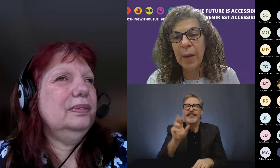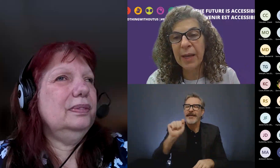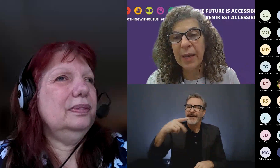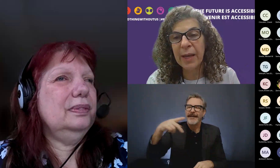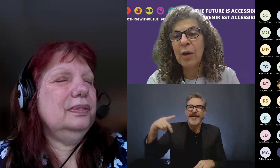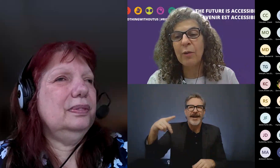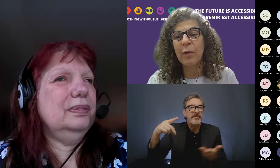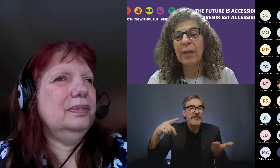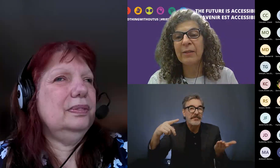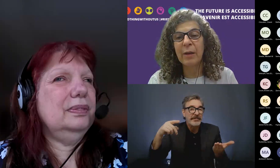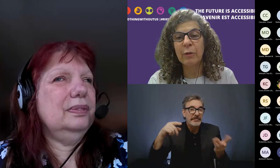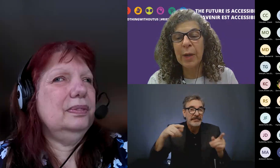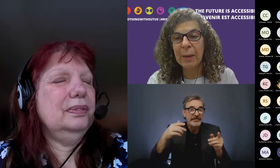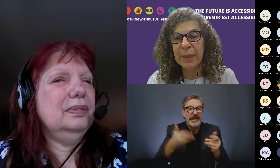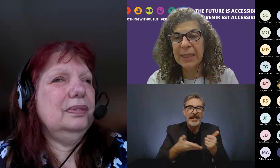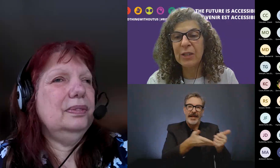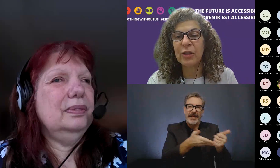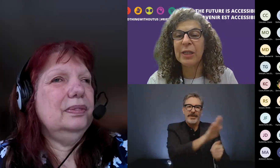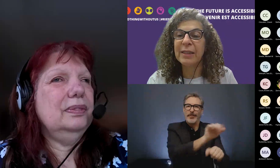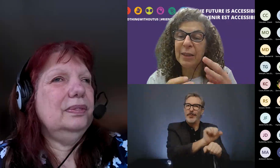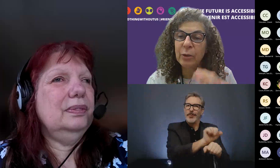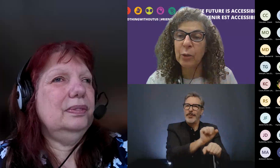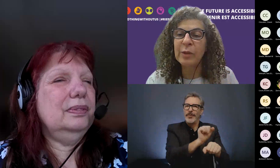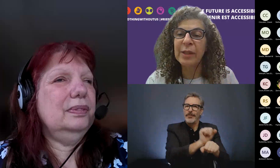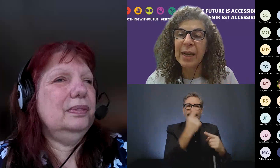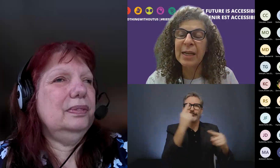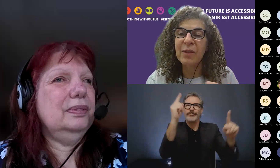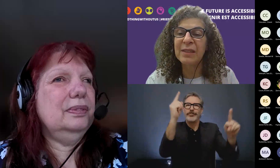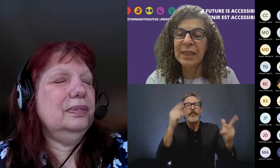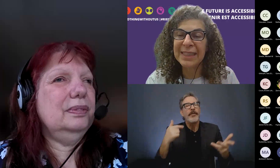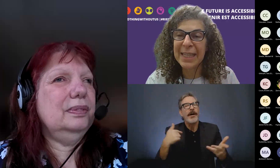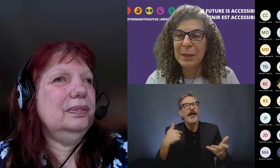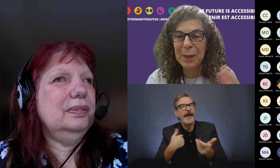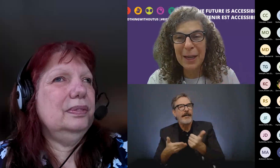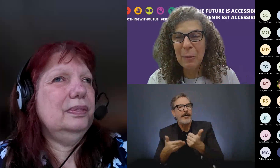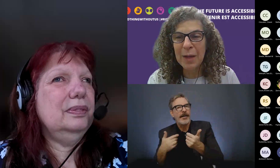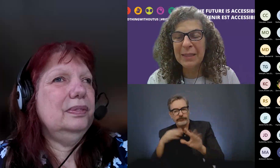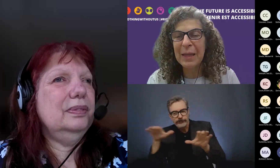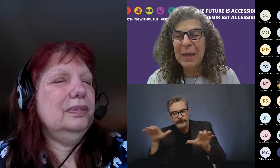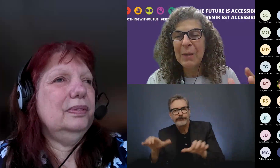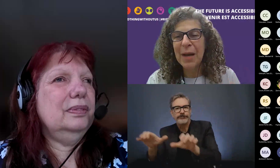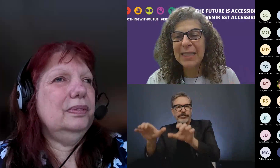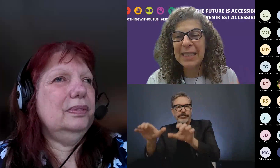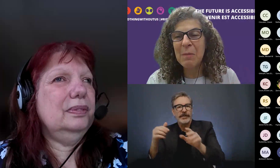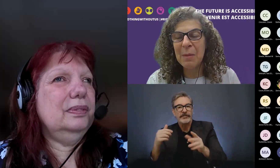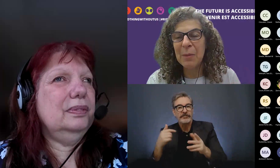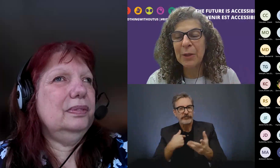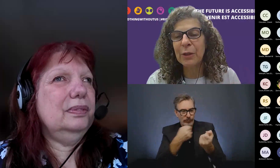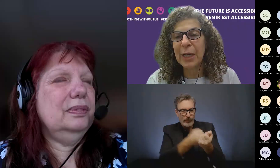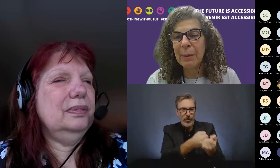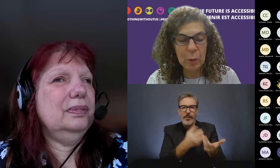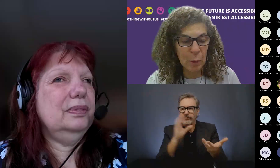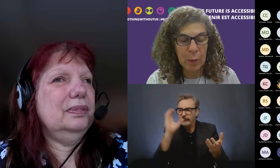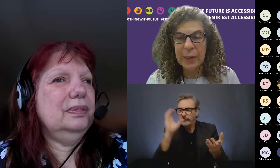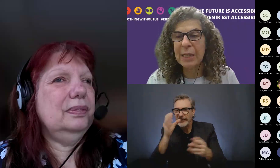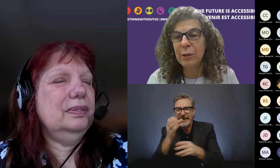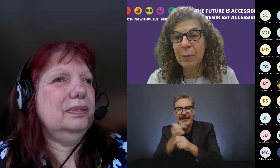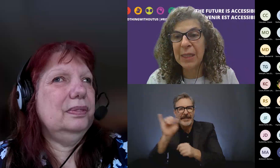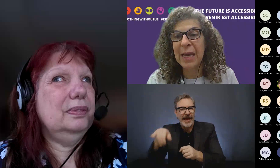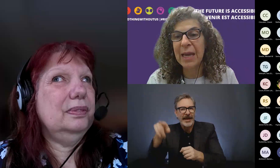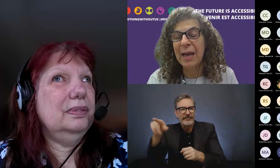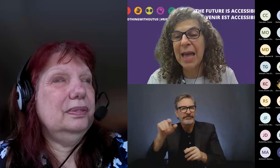the request for that software application. It's the tools that I am facilitating because I want my team member to come to